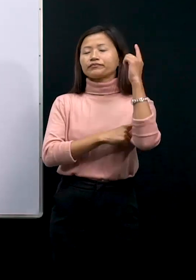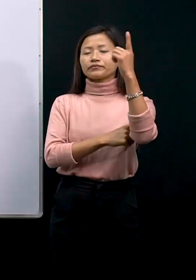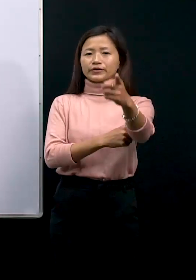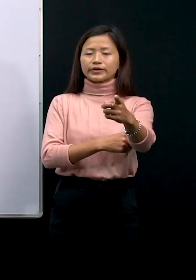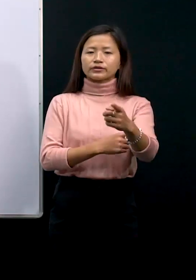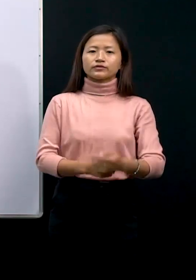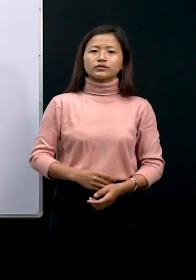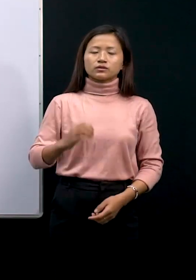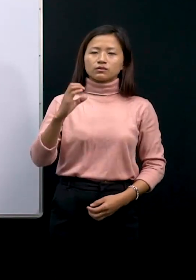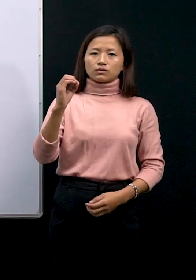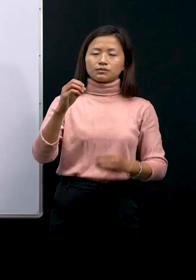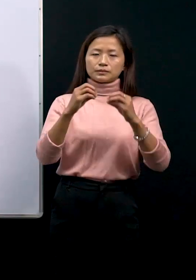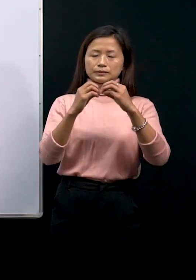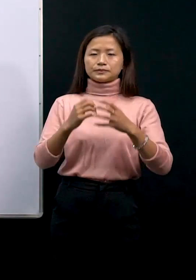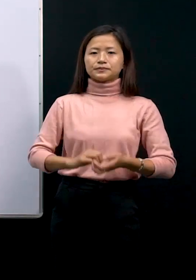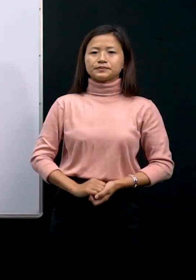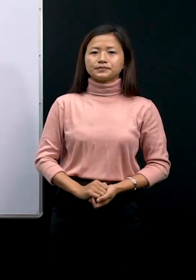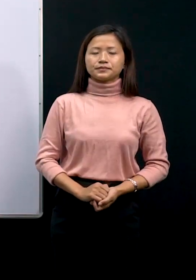Okay.